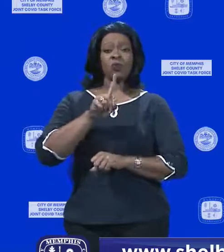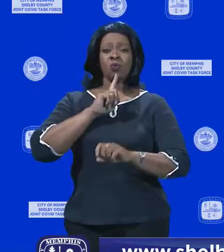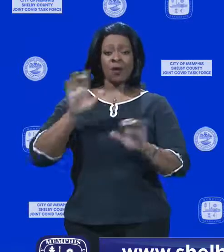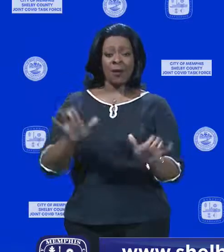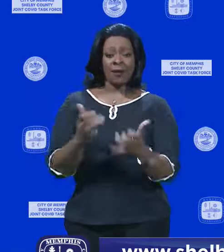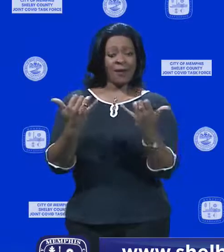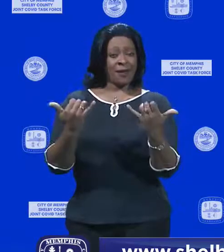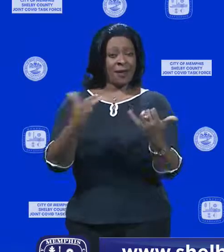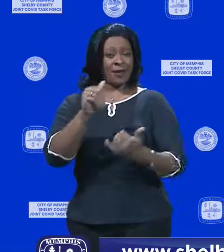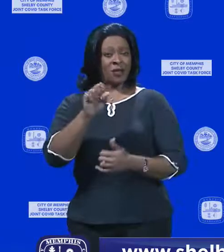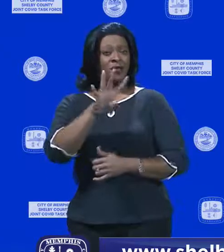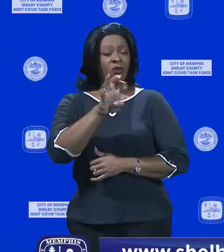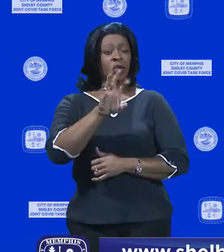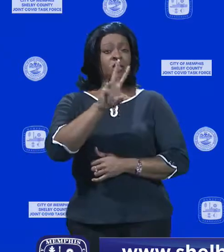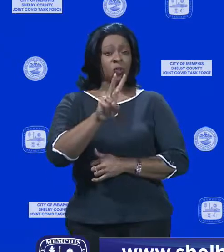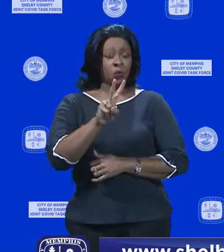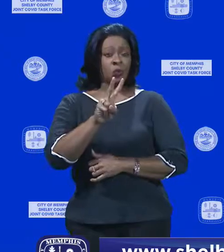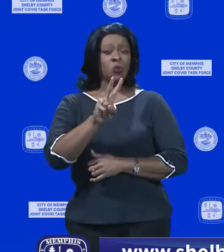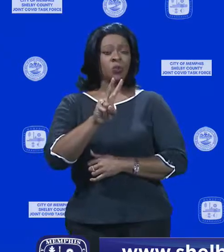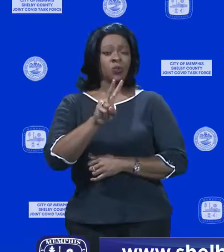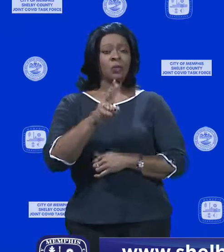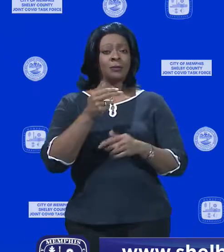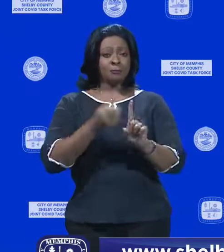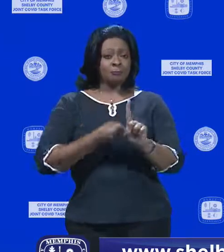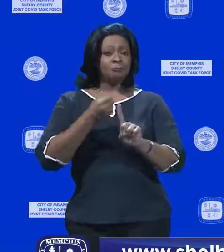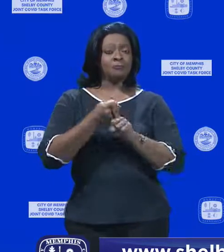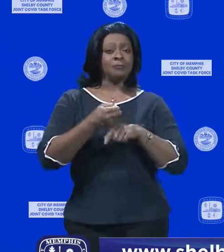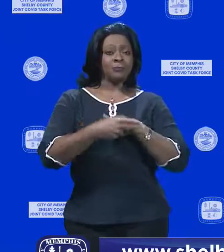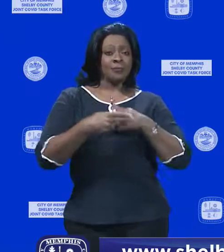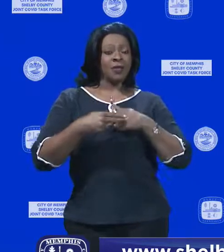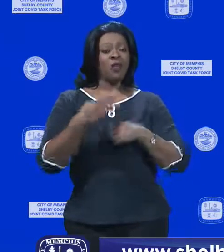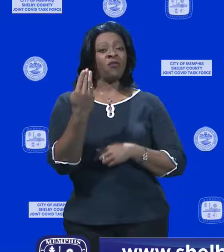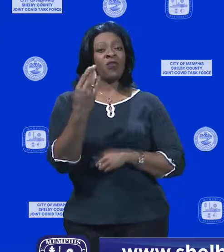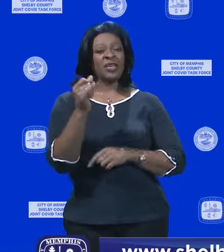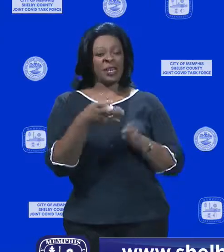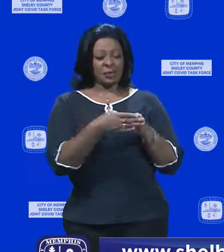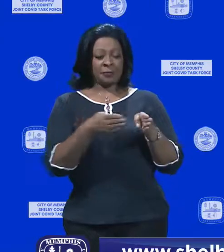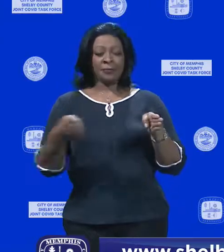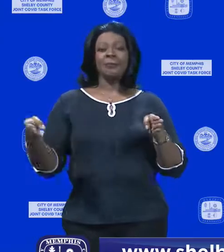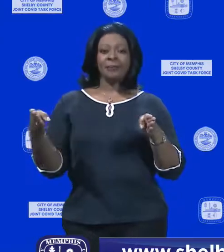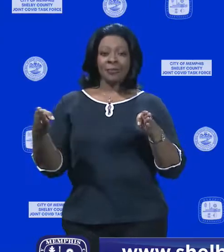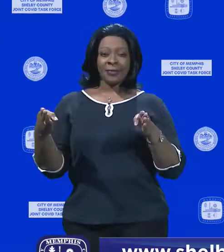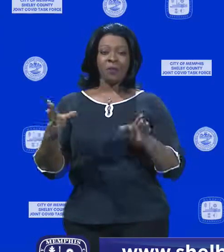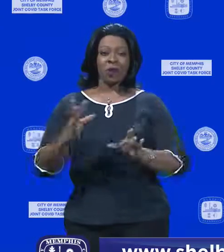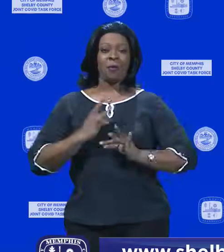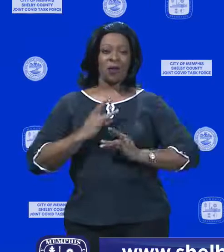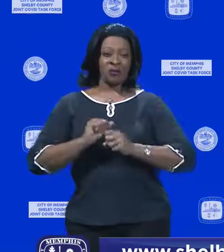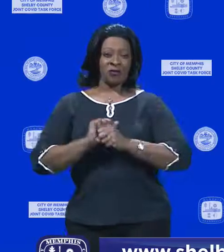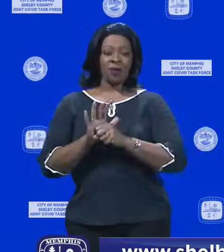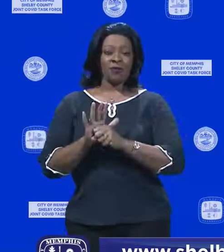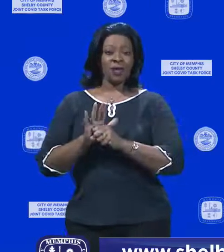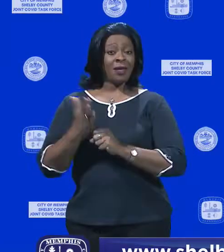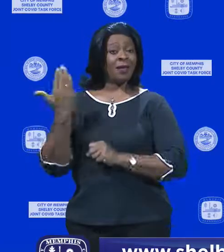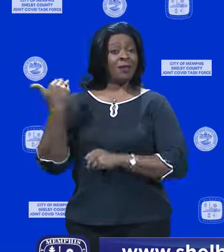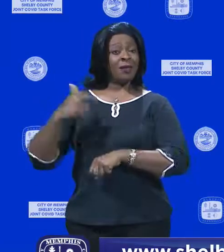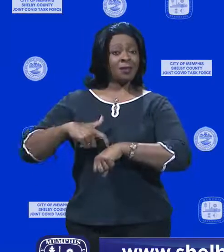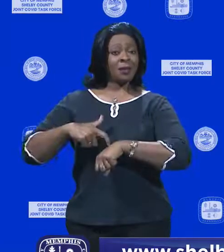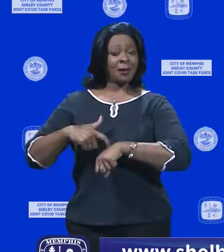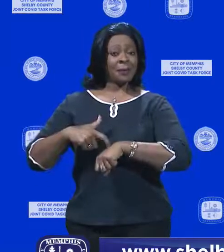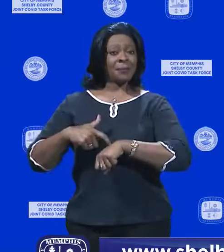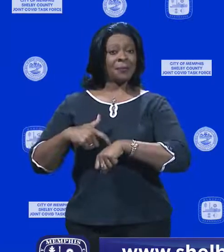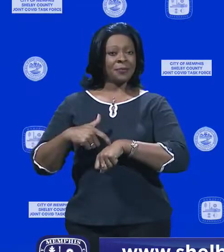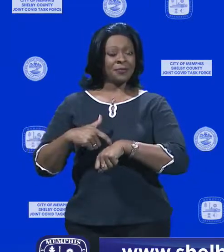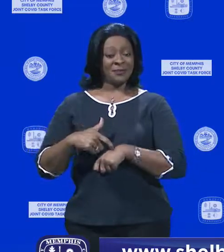meaning 462 cases diagnosed in the last 14 days. The last time that we